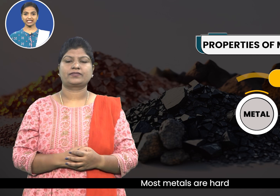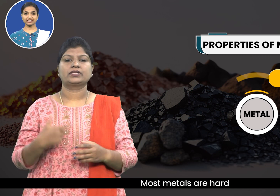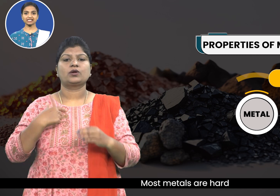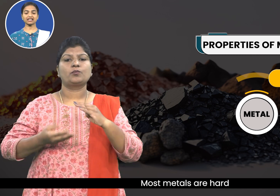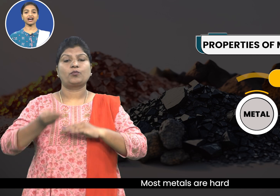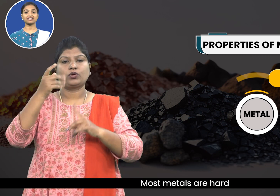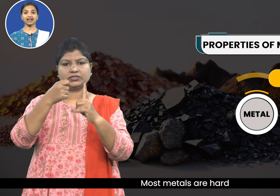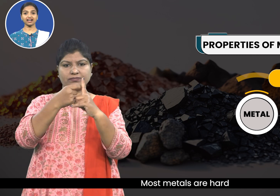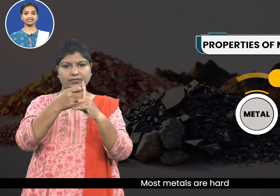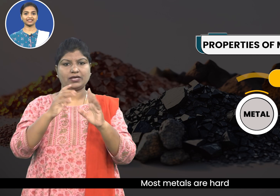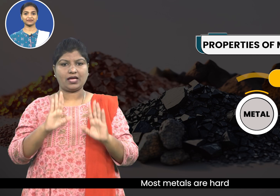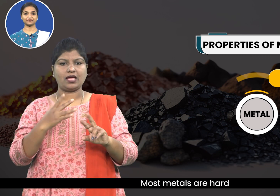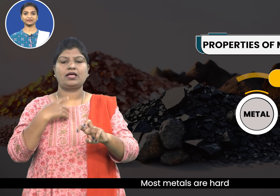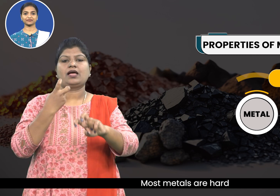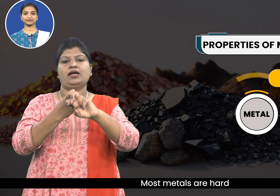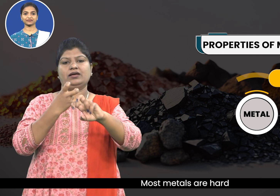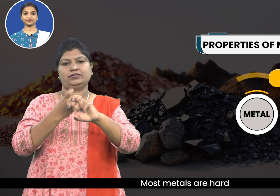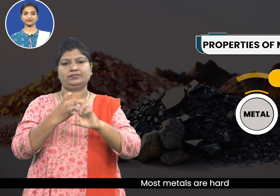Most metals are hard.